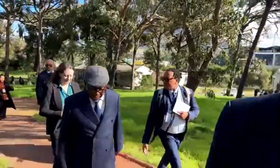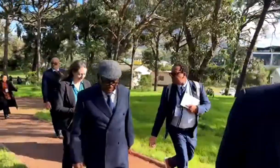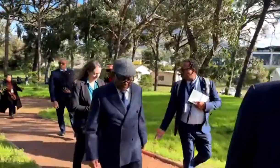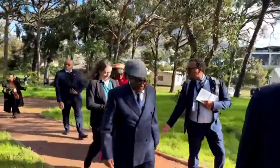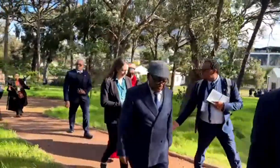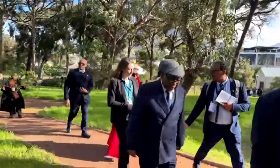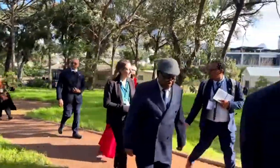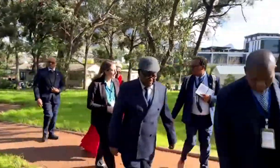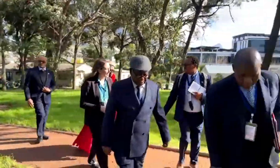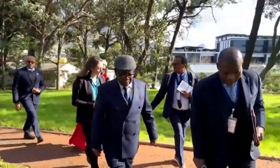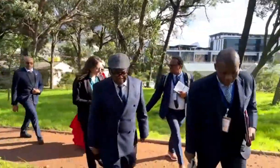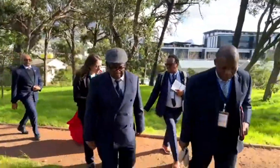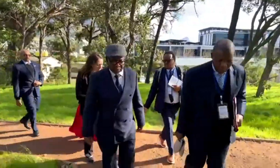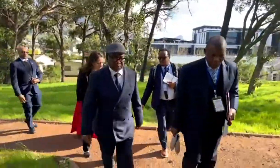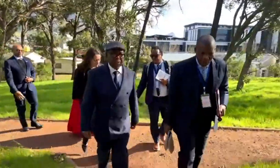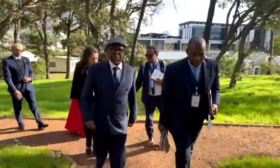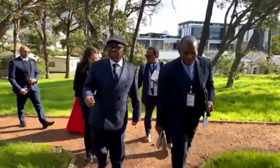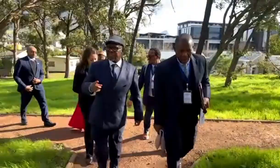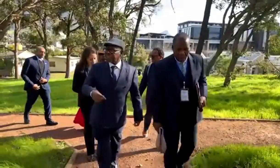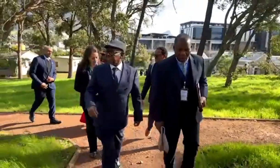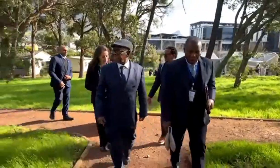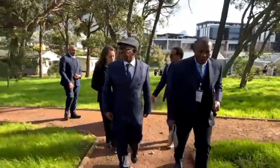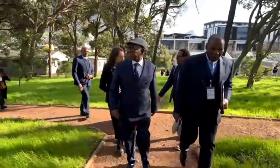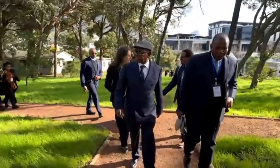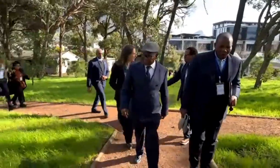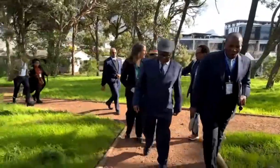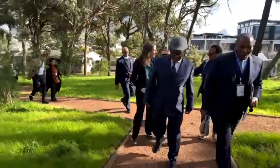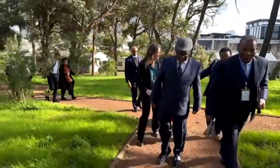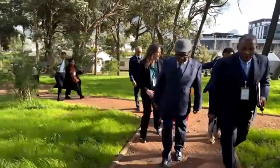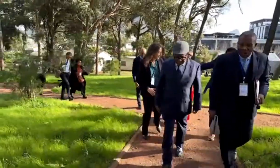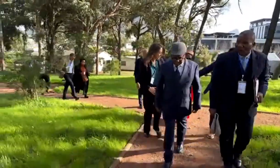I'm just worried about time.